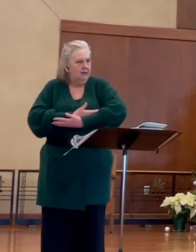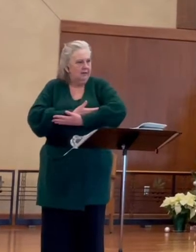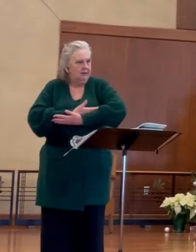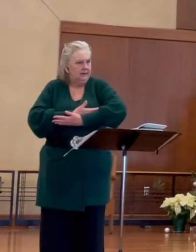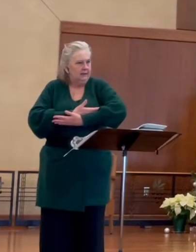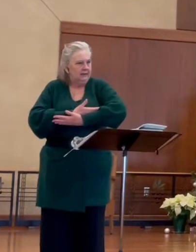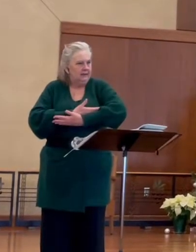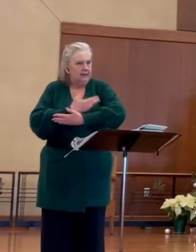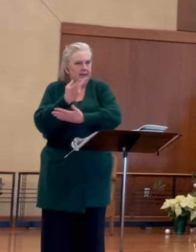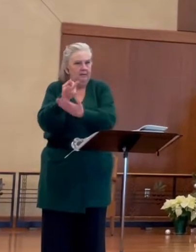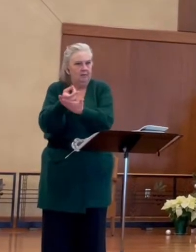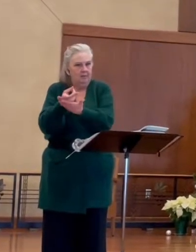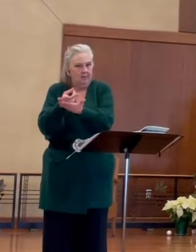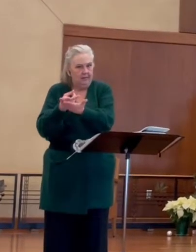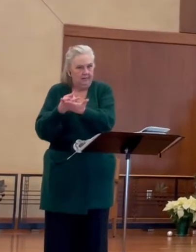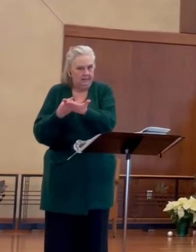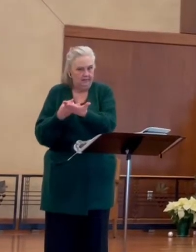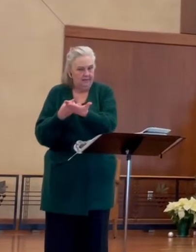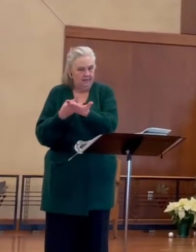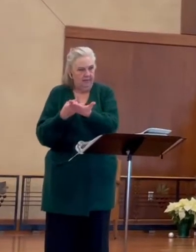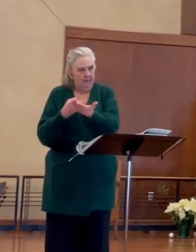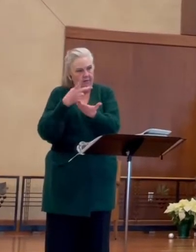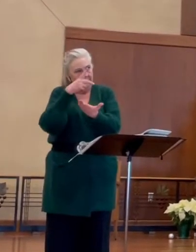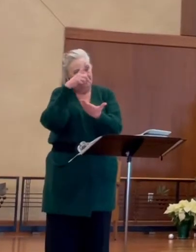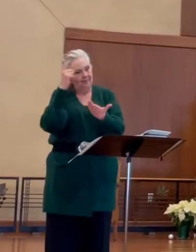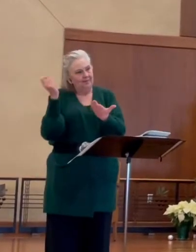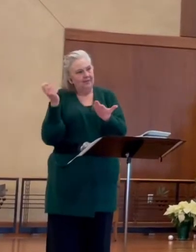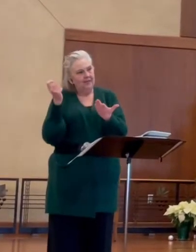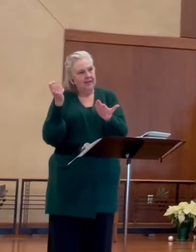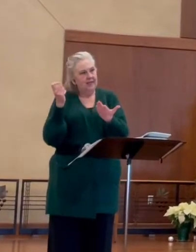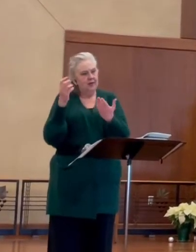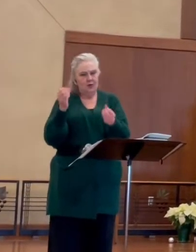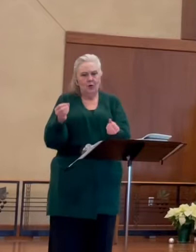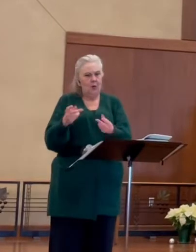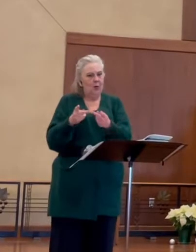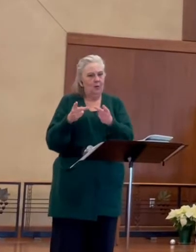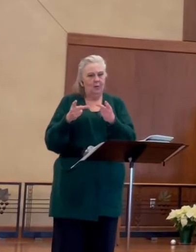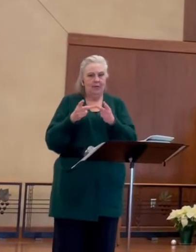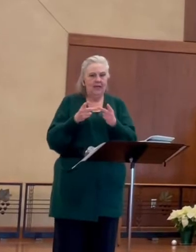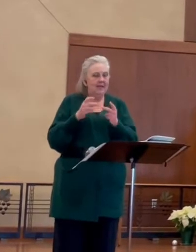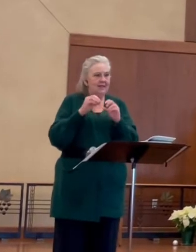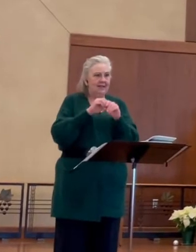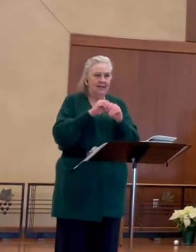laid him in a manger, because there was no place for them in the inn.